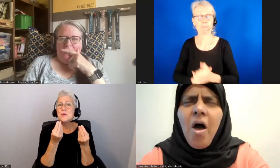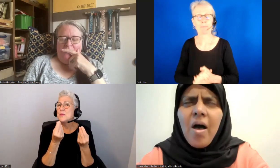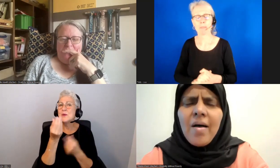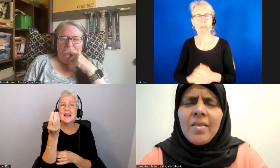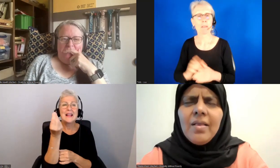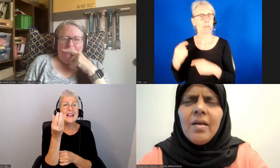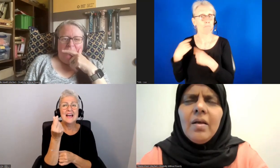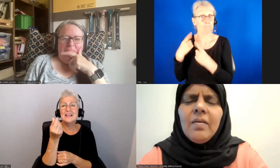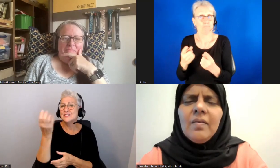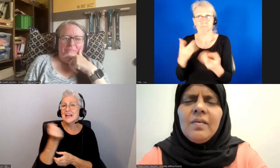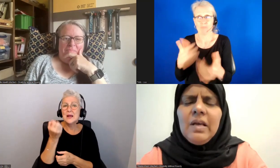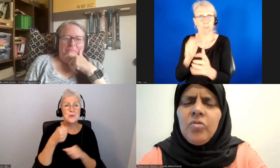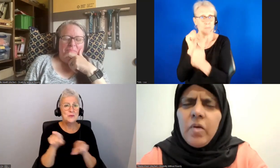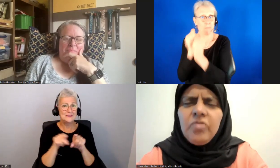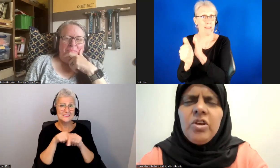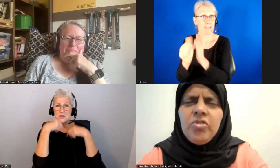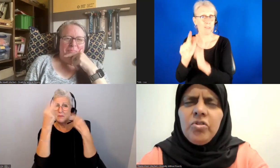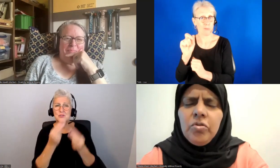the law.